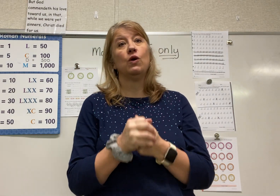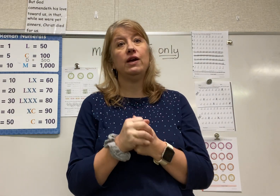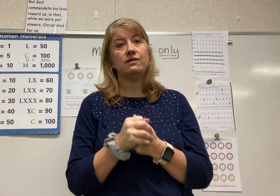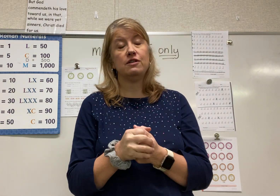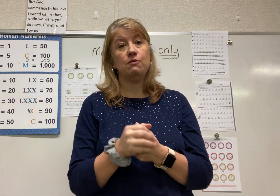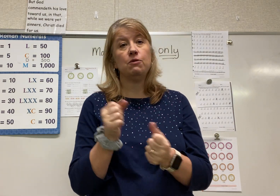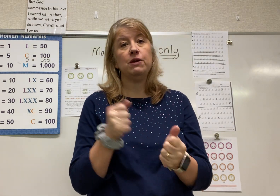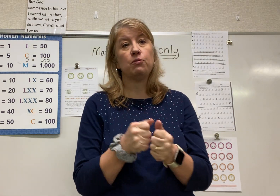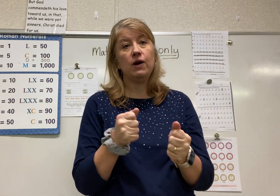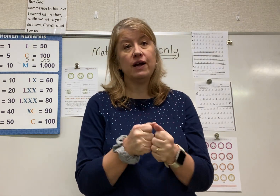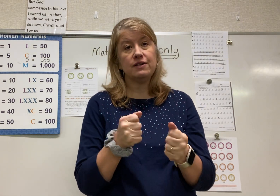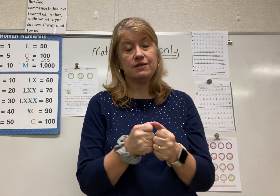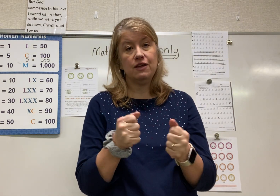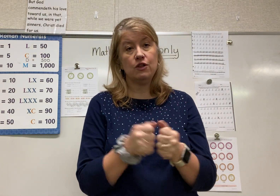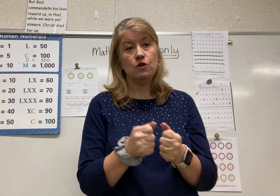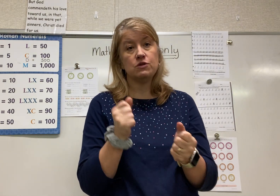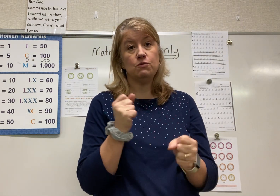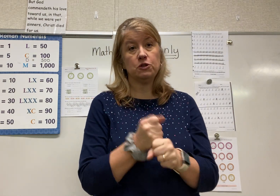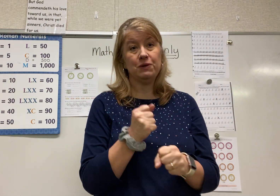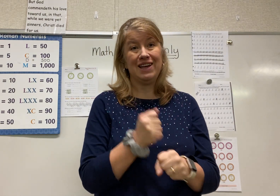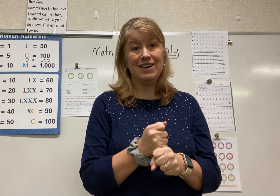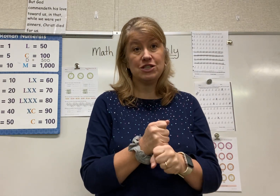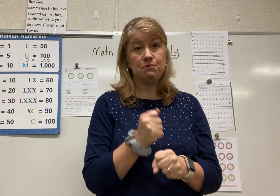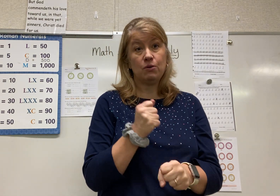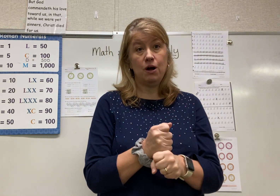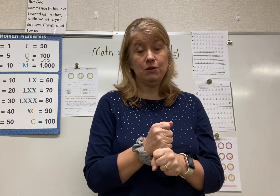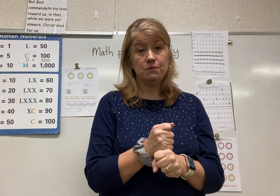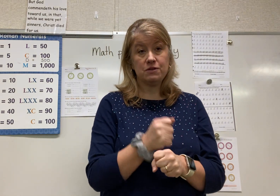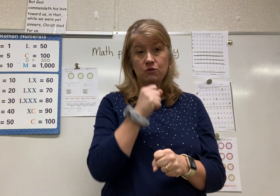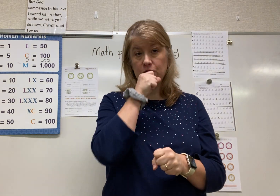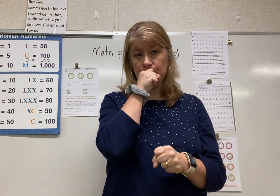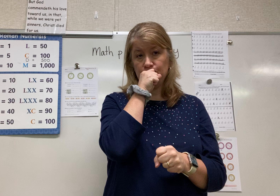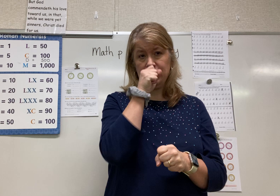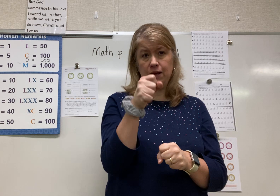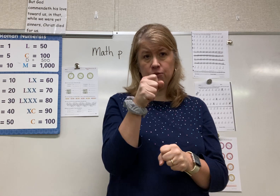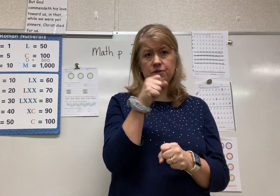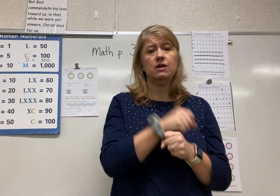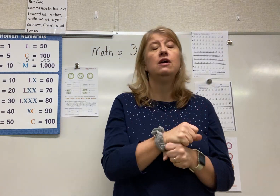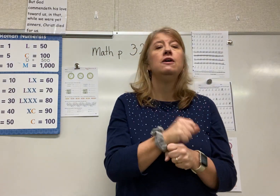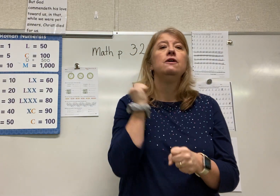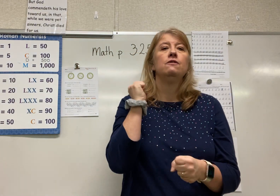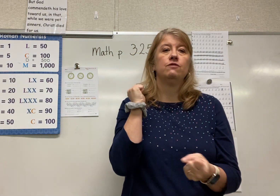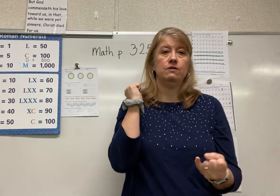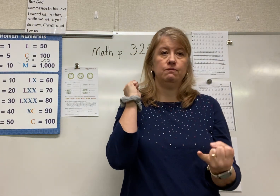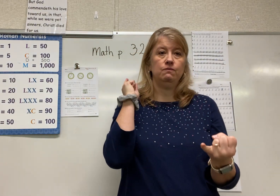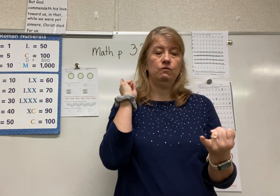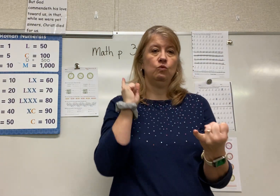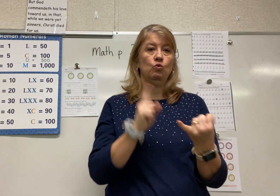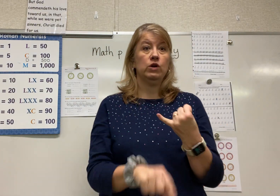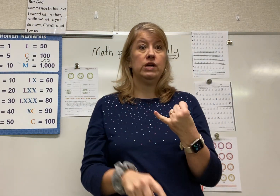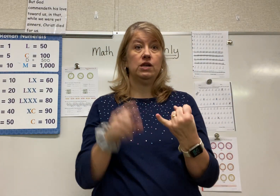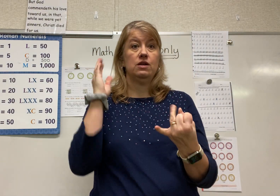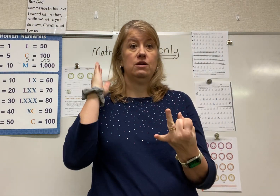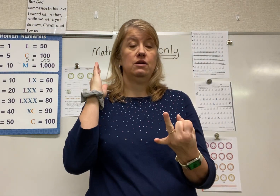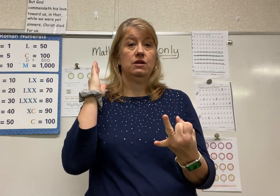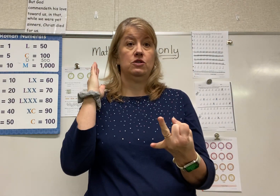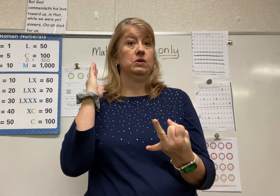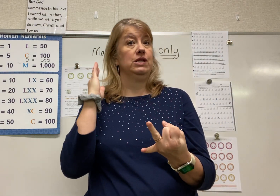great summer. Be practicing those multiplication problems or tables from 1 to at